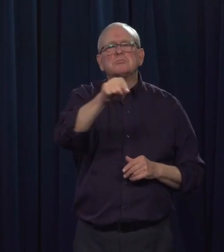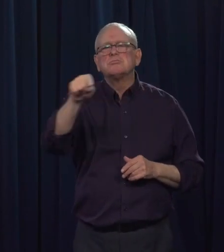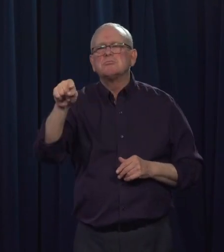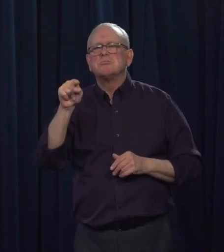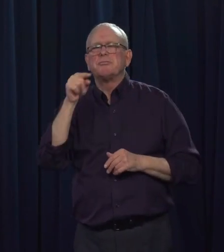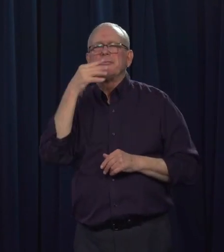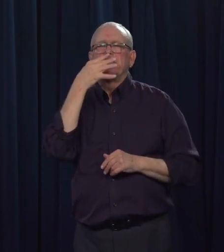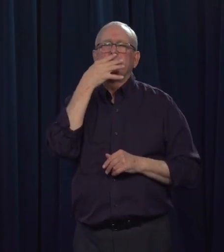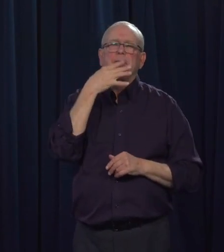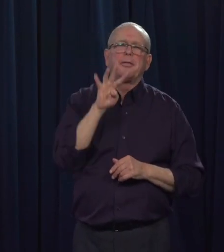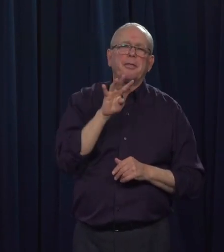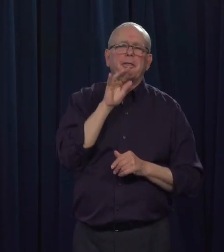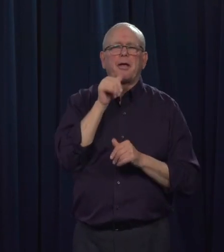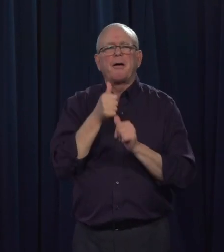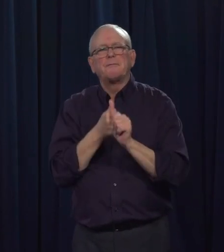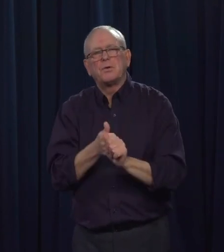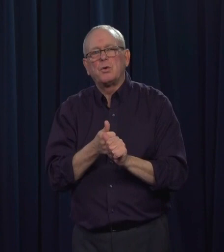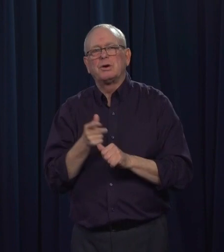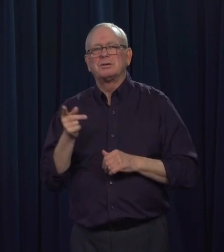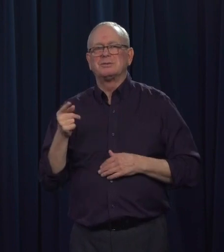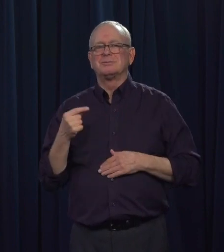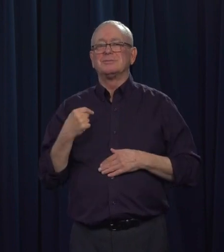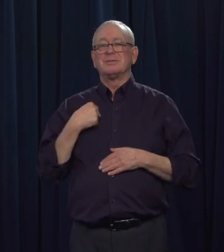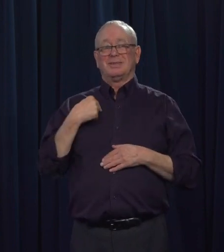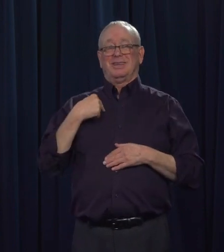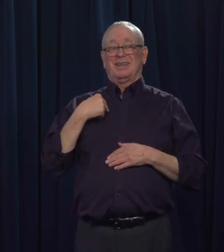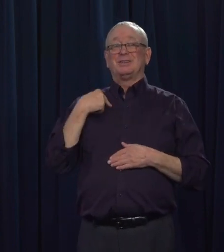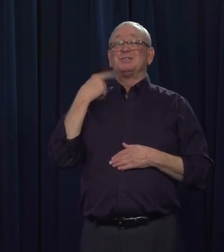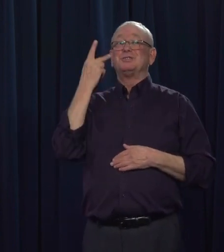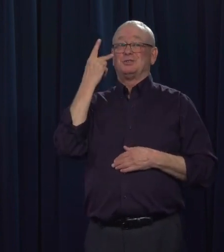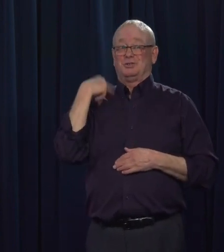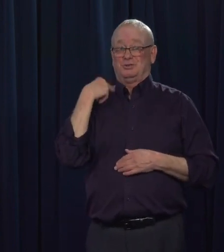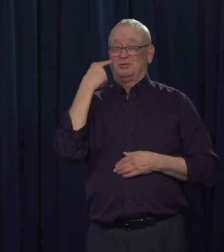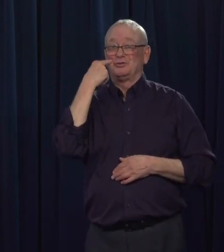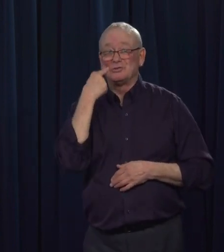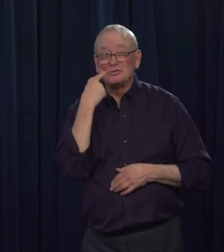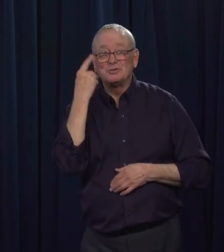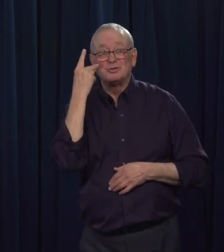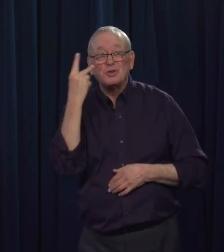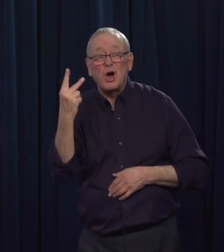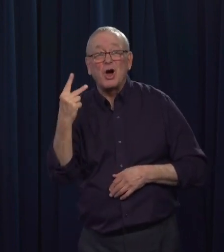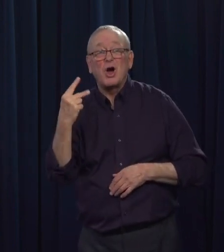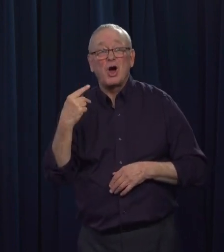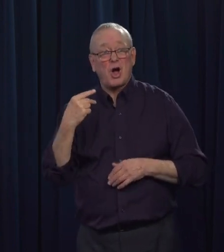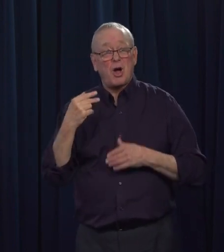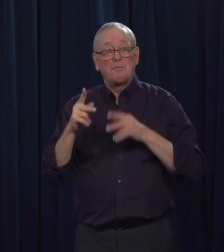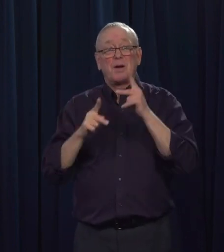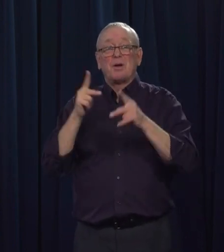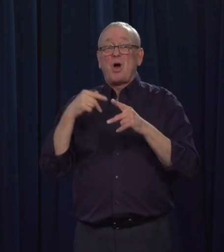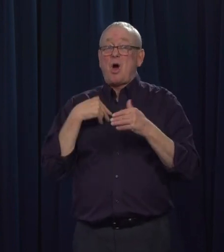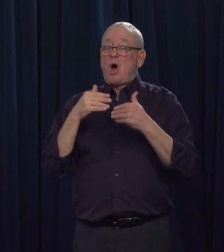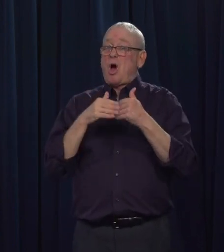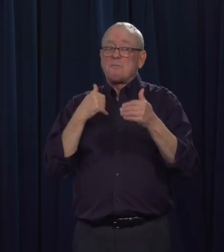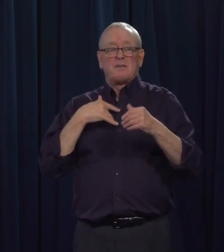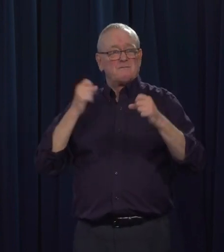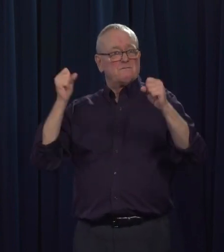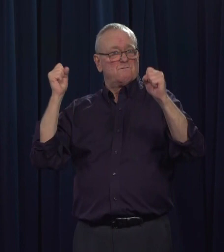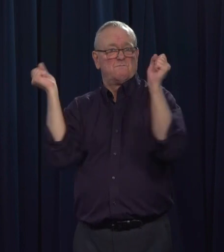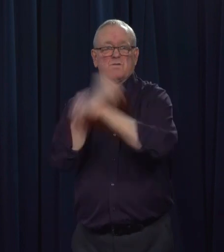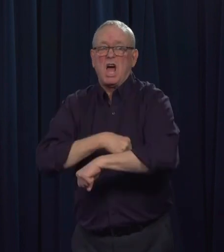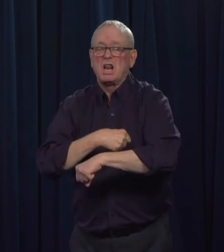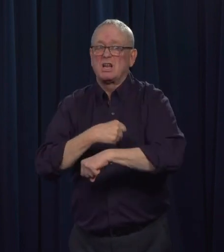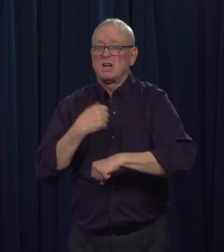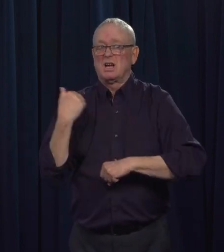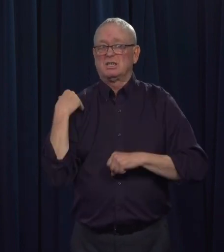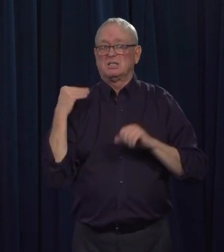it and almost got into a bit of a scrap over it on Sunday myself in a drugstore, and where